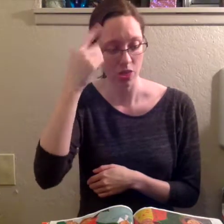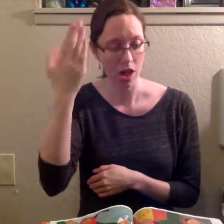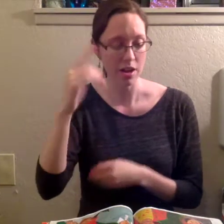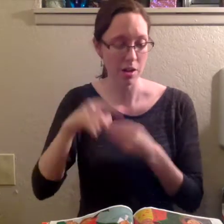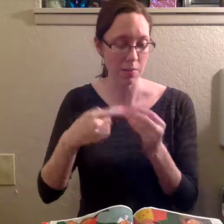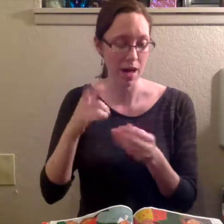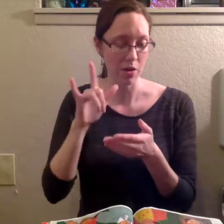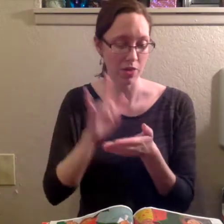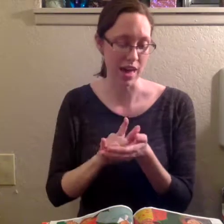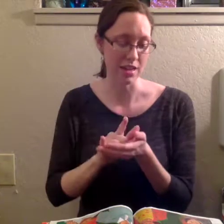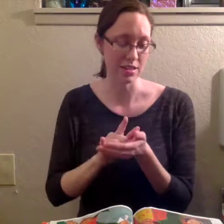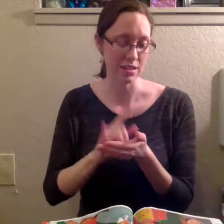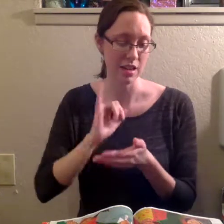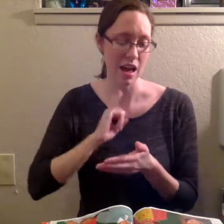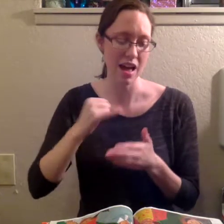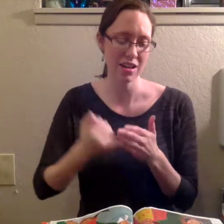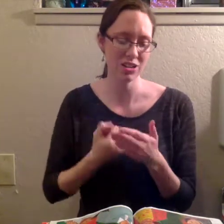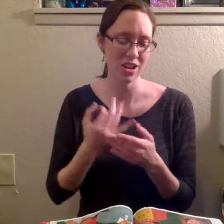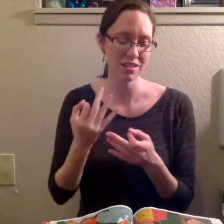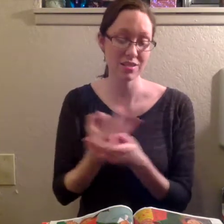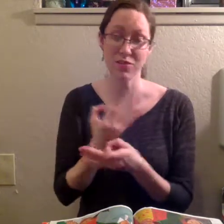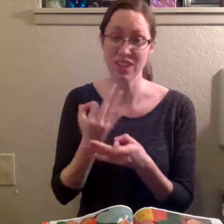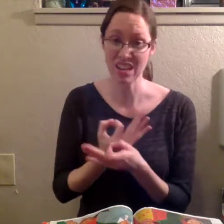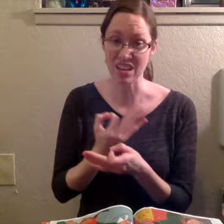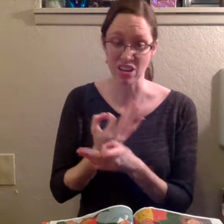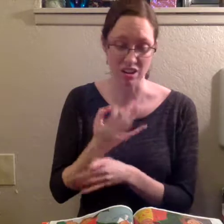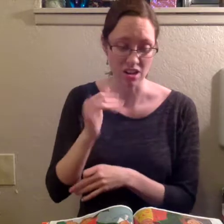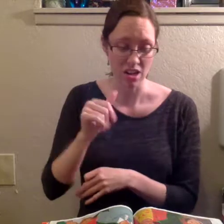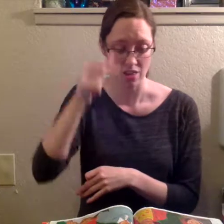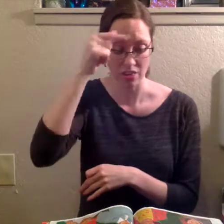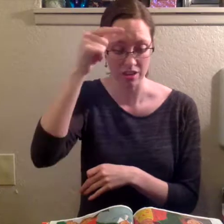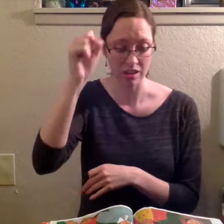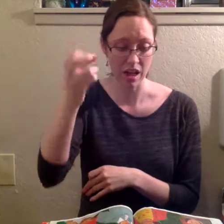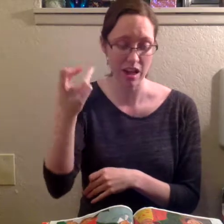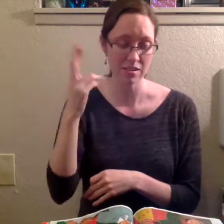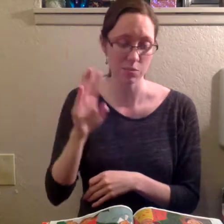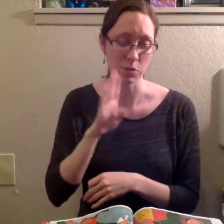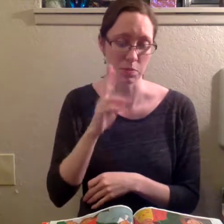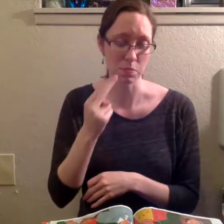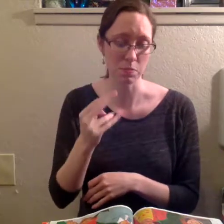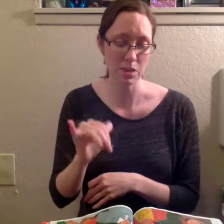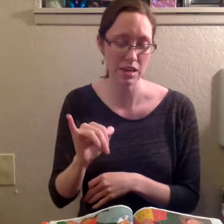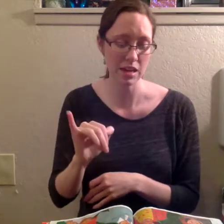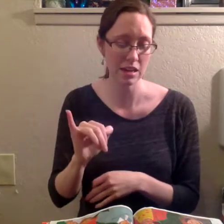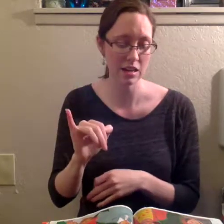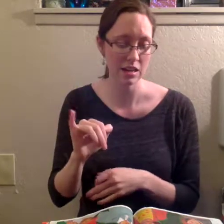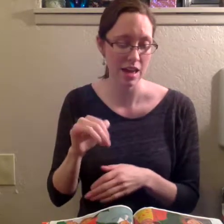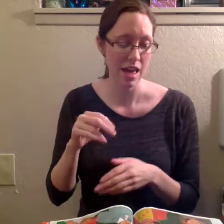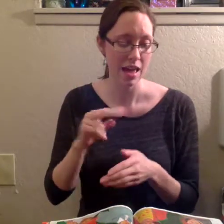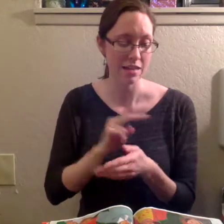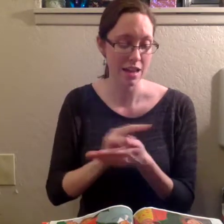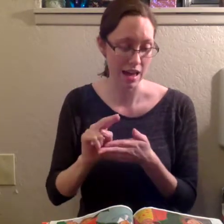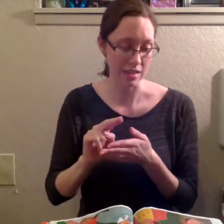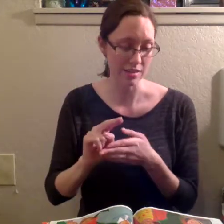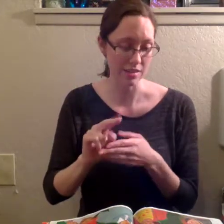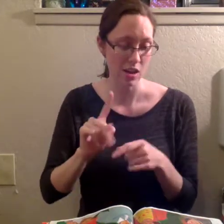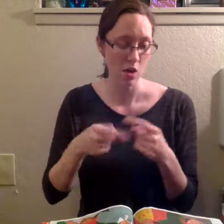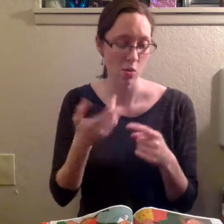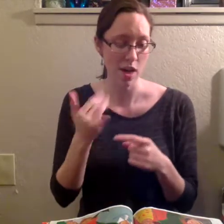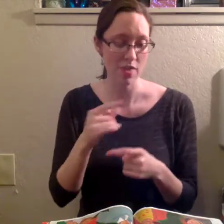thought about that. I just figured the guys were being nice when